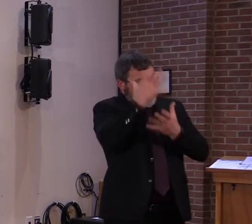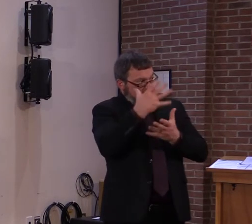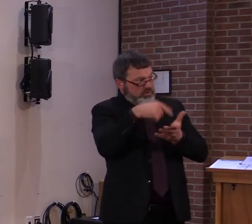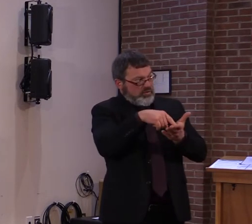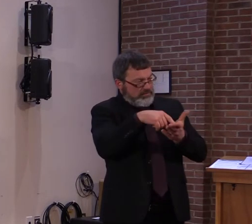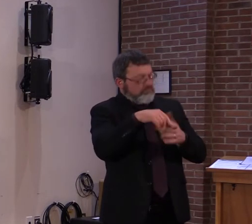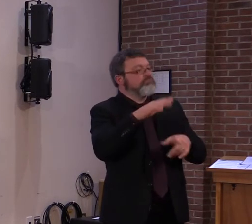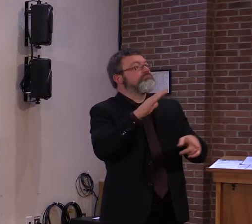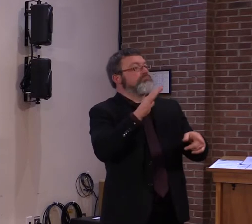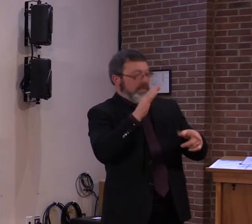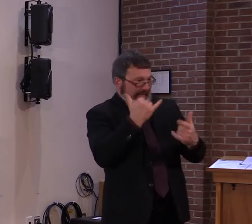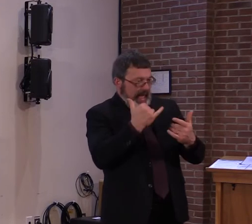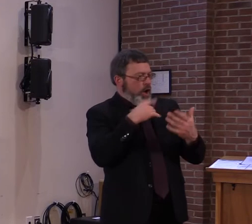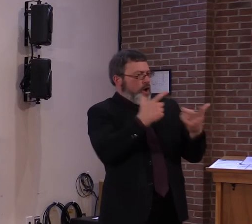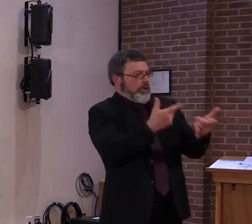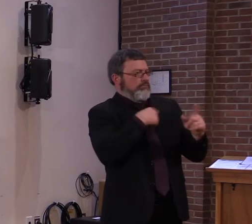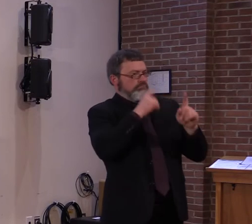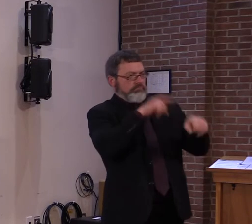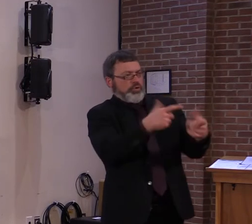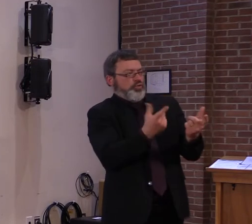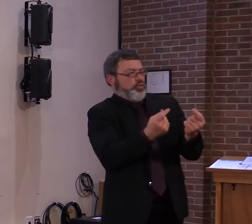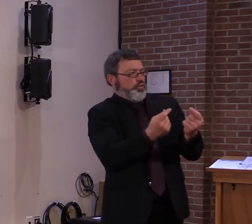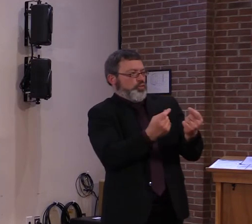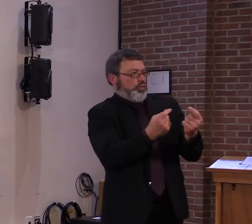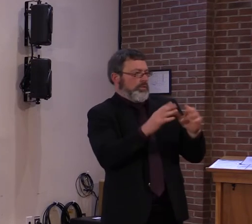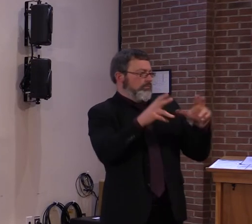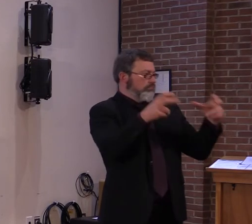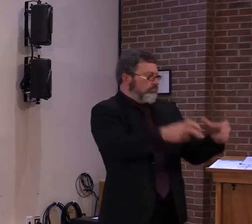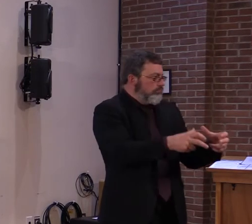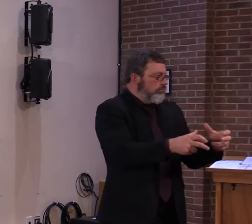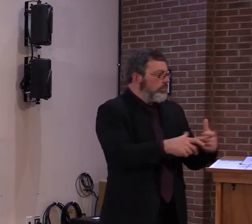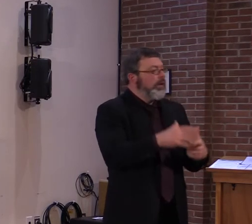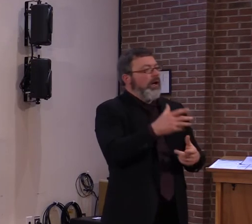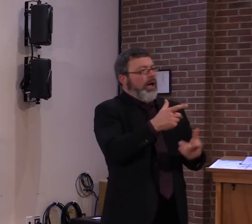of those individuals. So there's a lot going on.